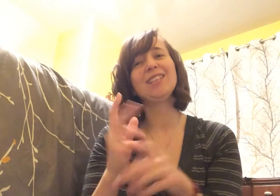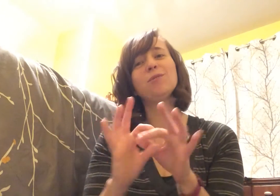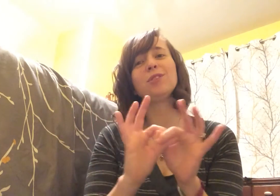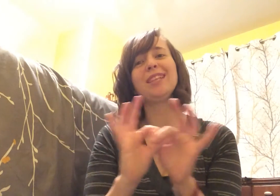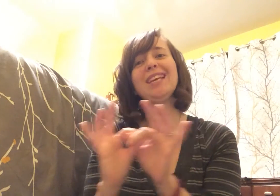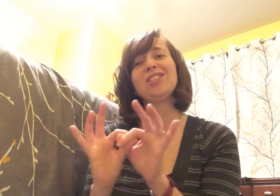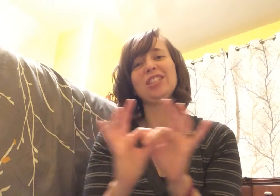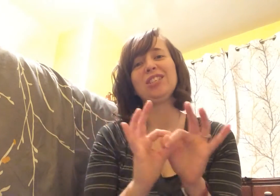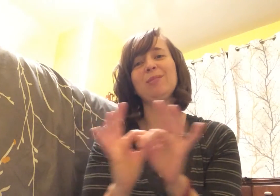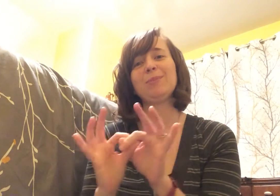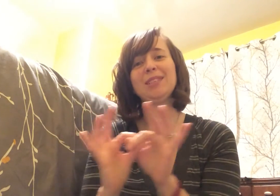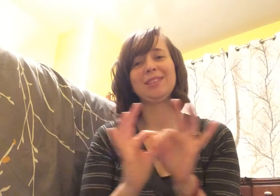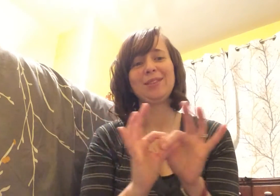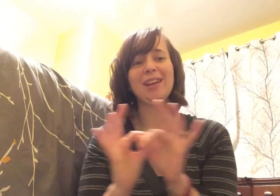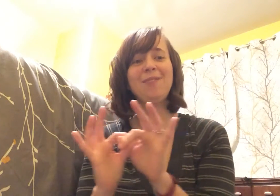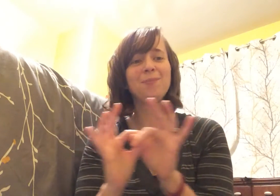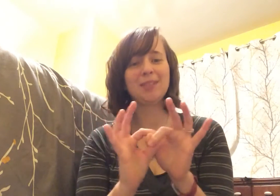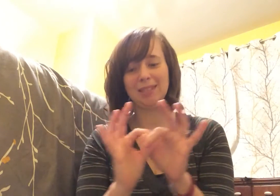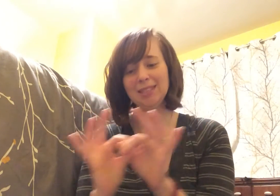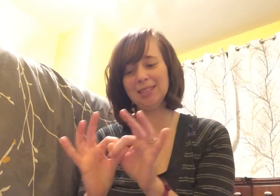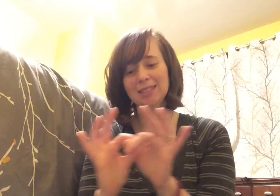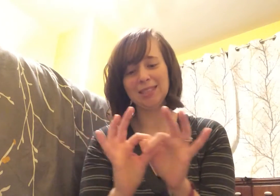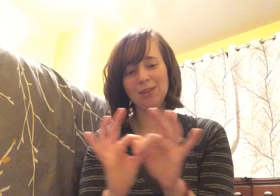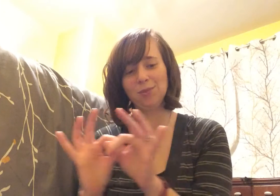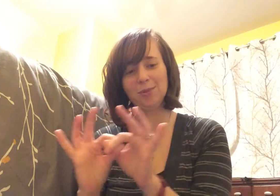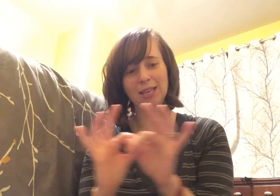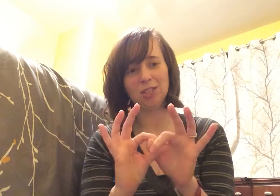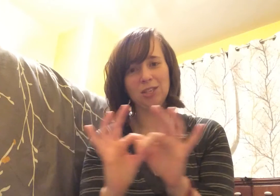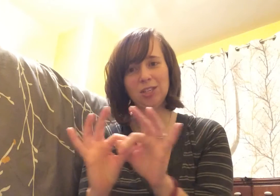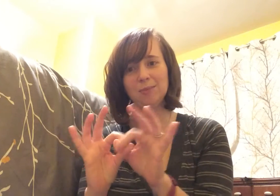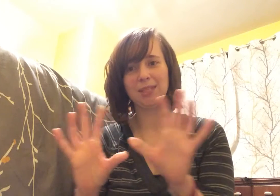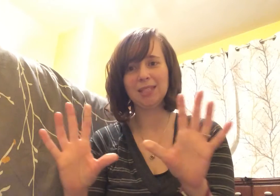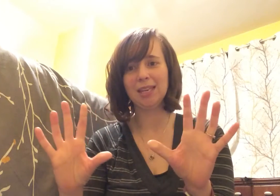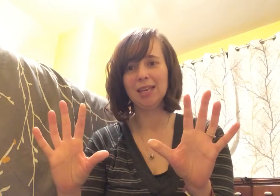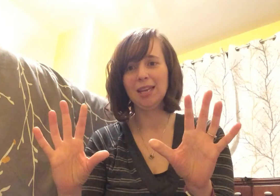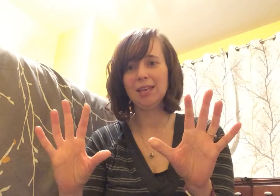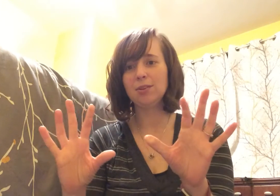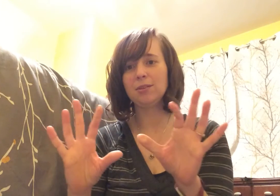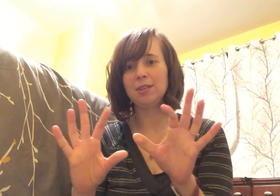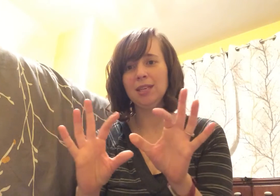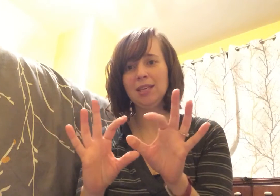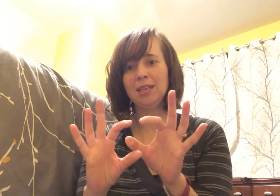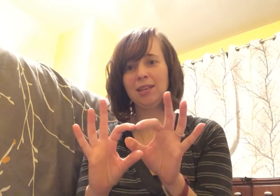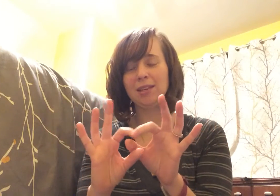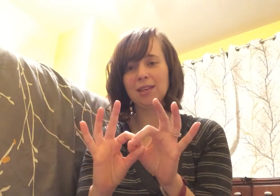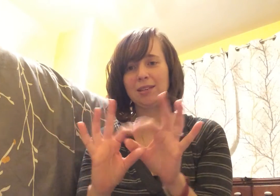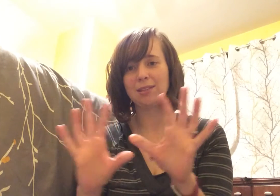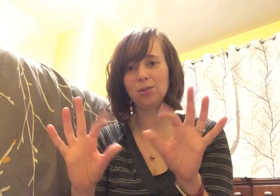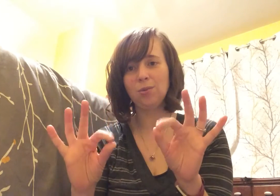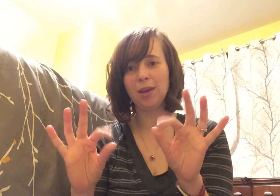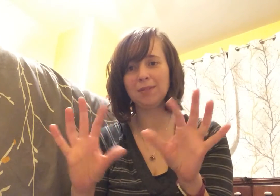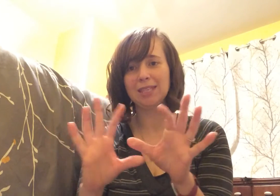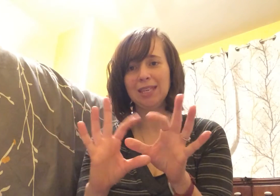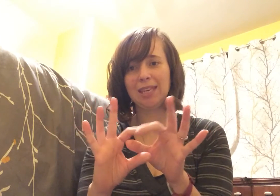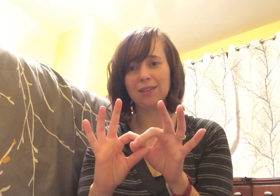of relationships. Okay, so this is the sign for relationships. It's like you're linking two F's